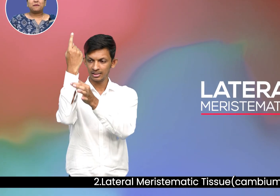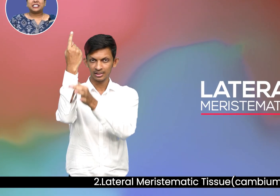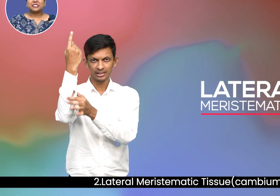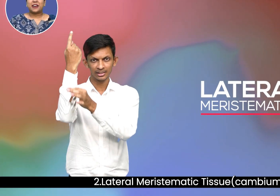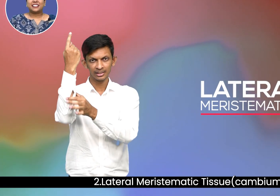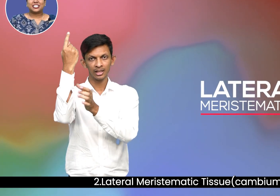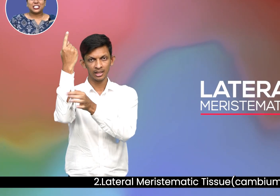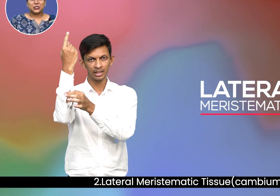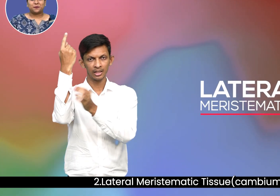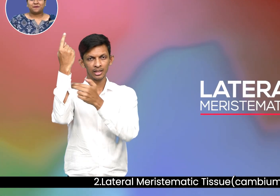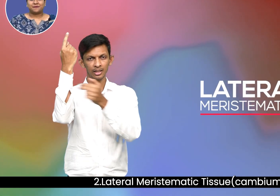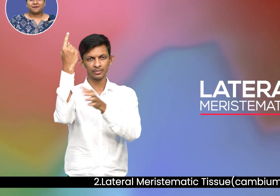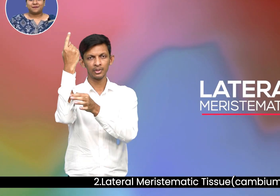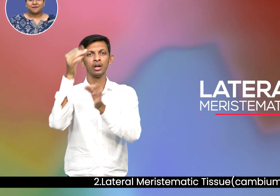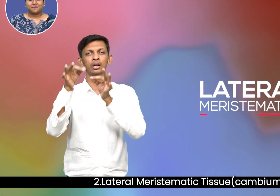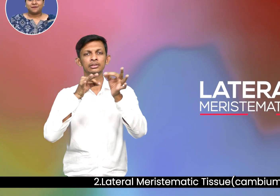Lateral meristematic tissue.